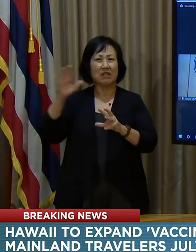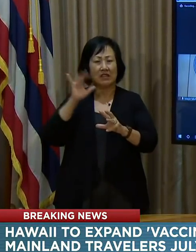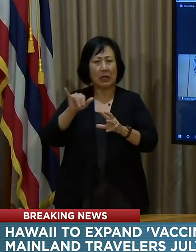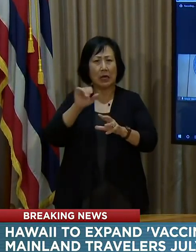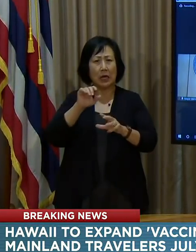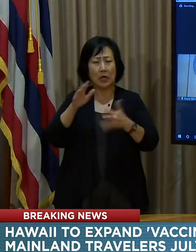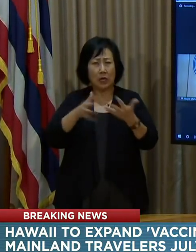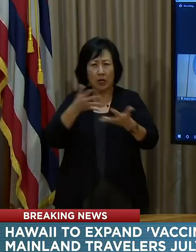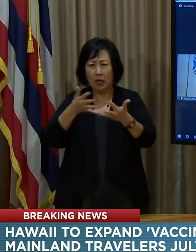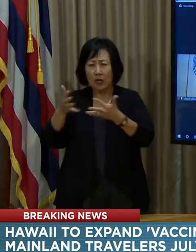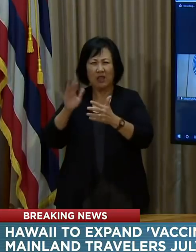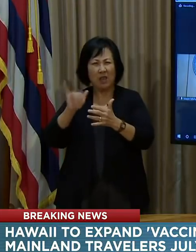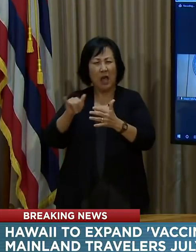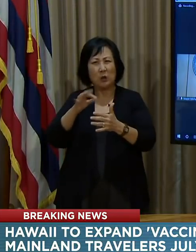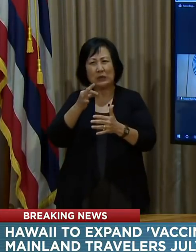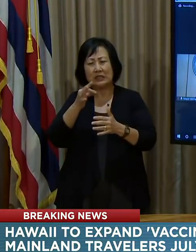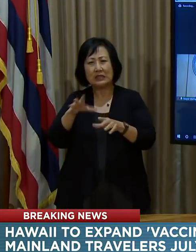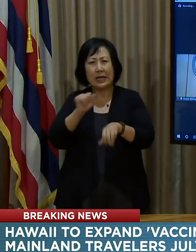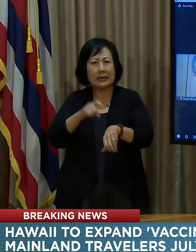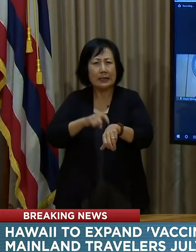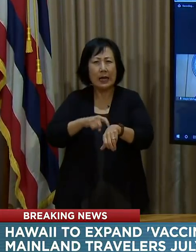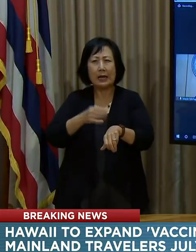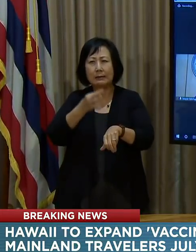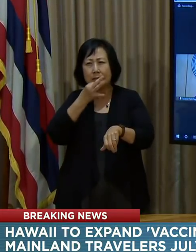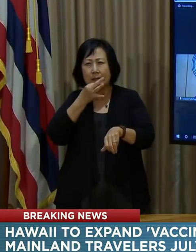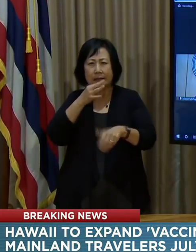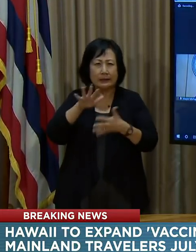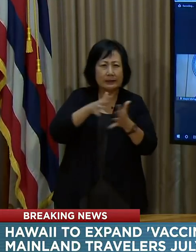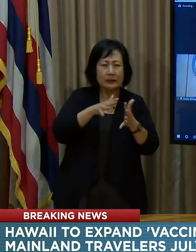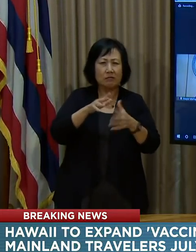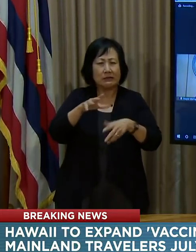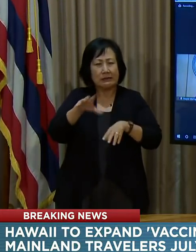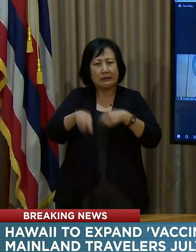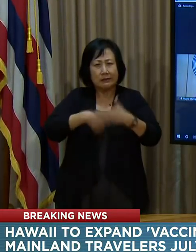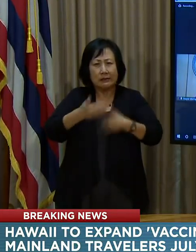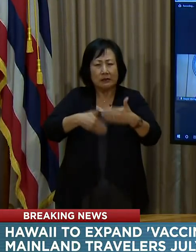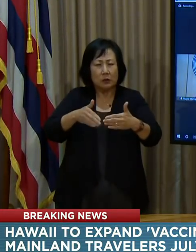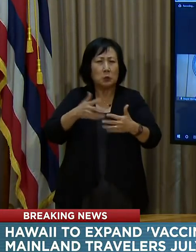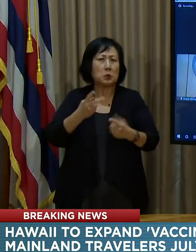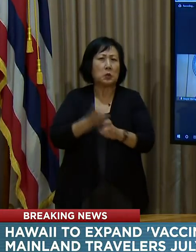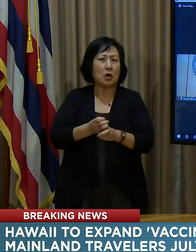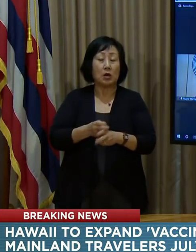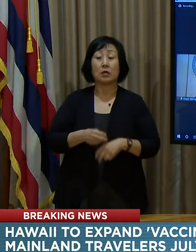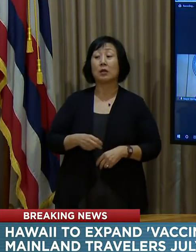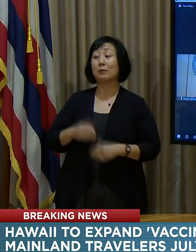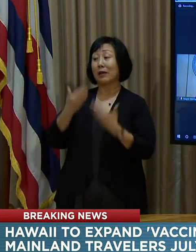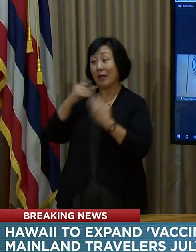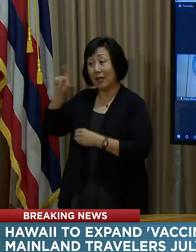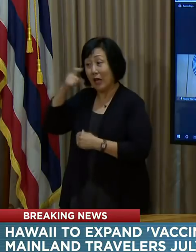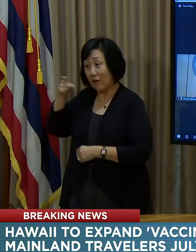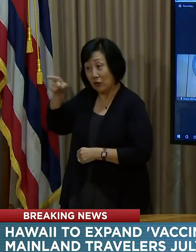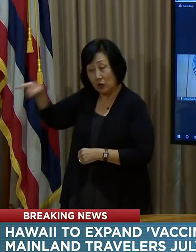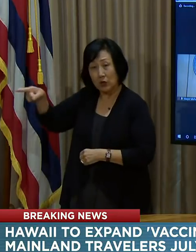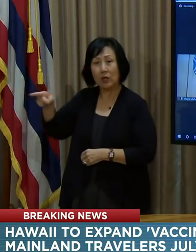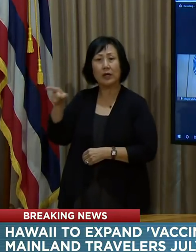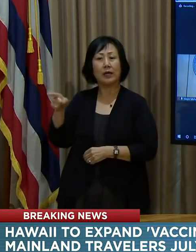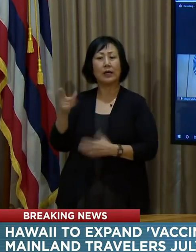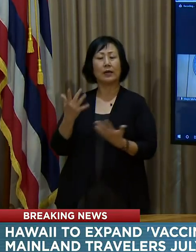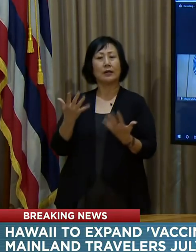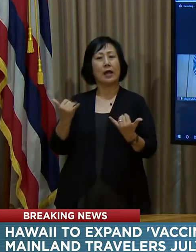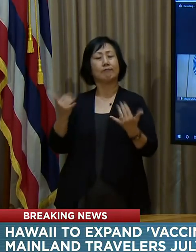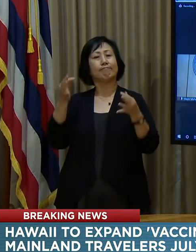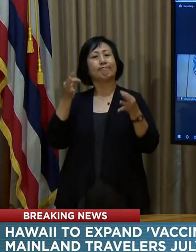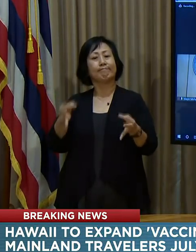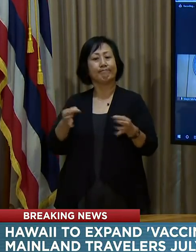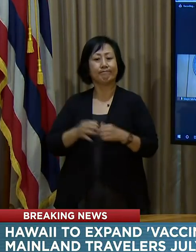and science. And I want to thank the governor for really making the shift to having a